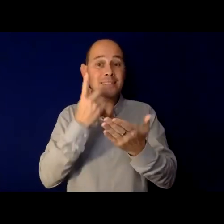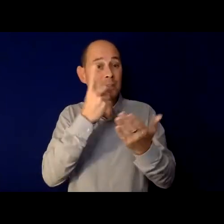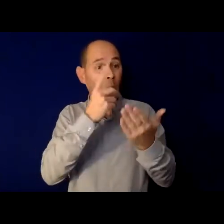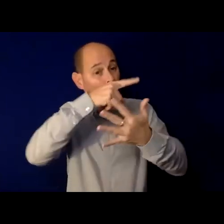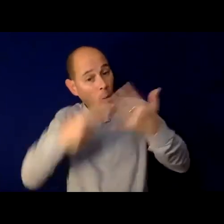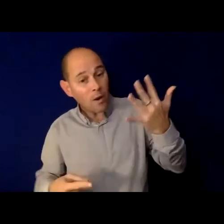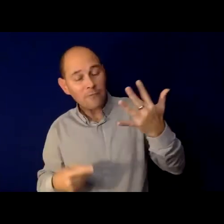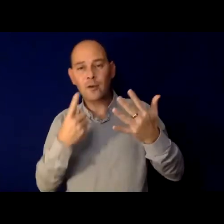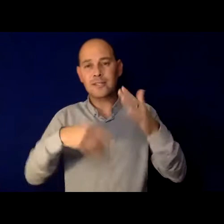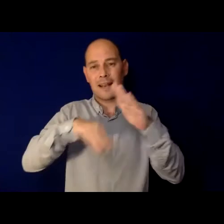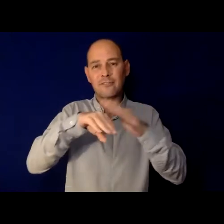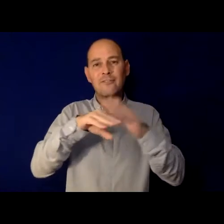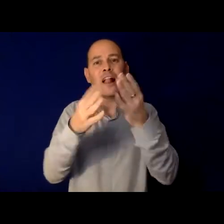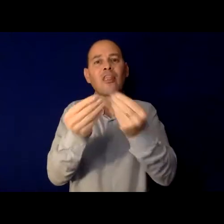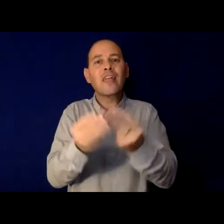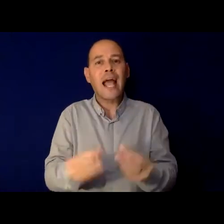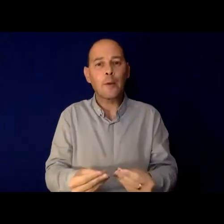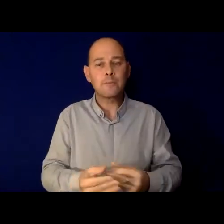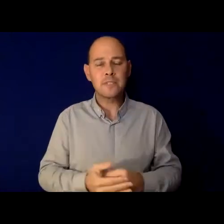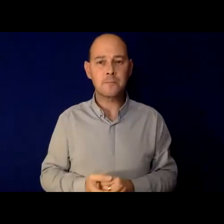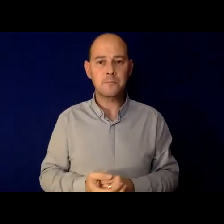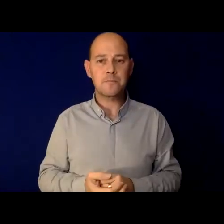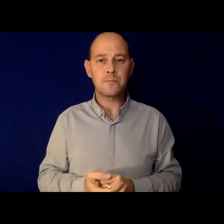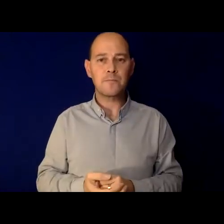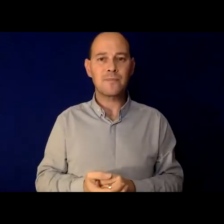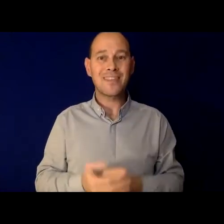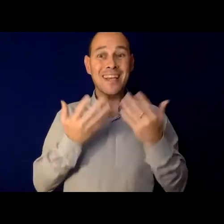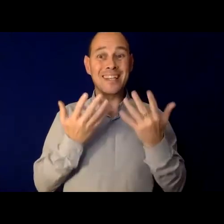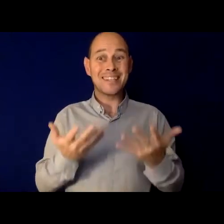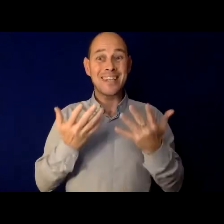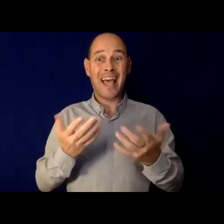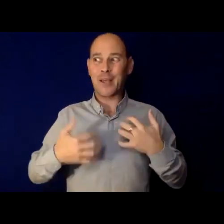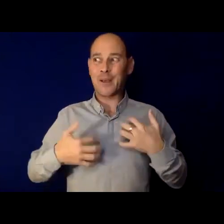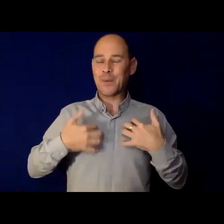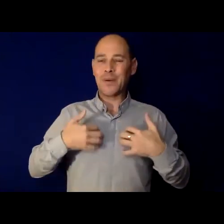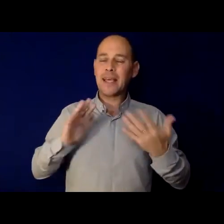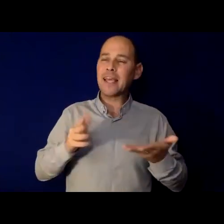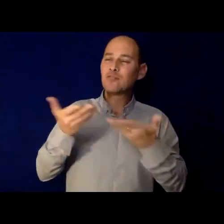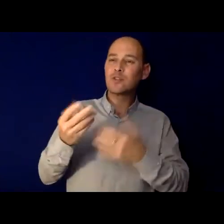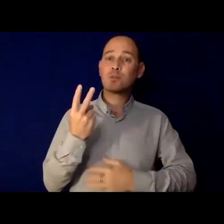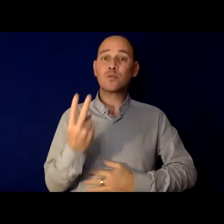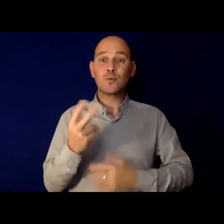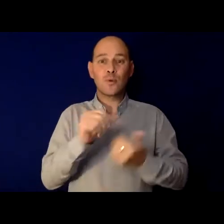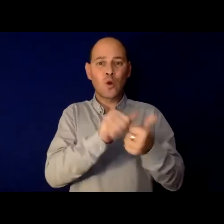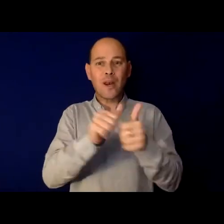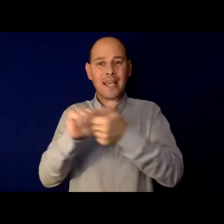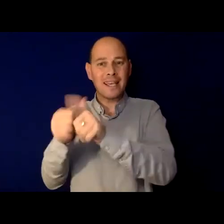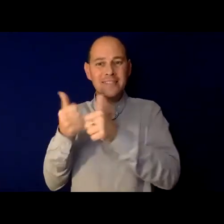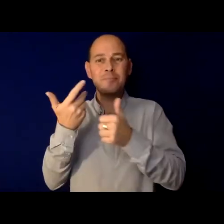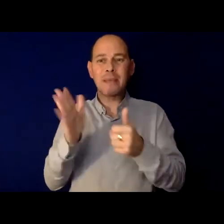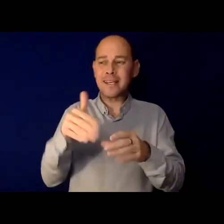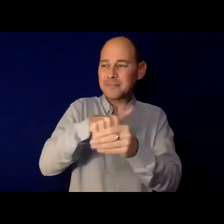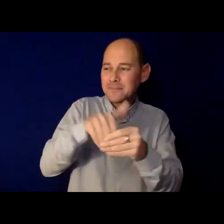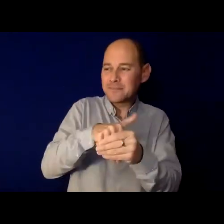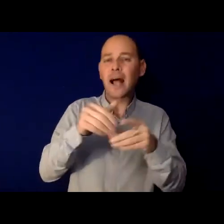identified through the assessment. Today, I'm really excited to introduce 2 of my colleagues that participated and led this